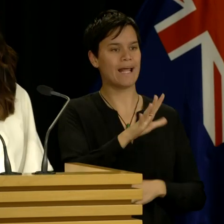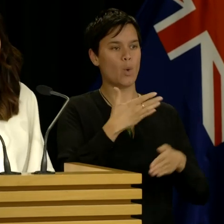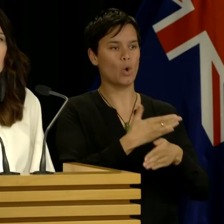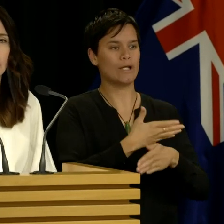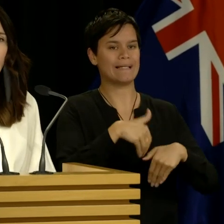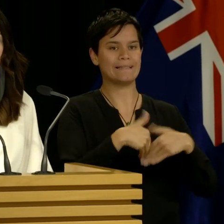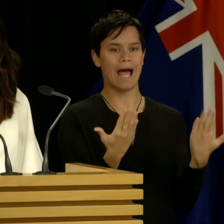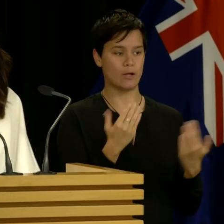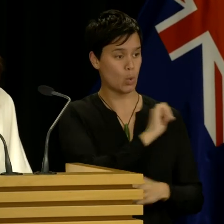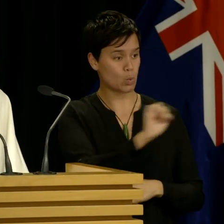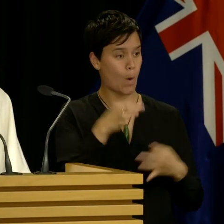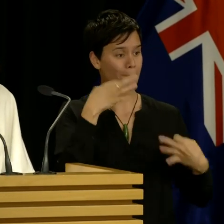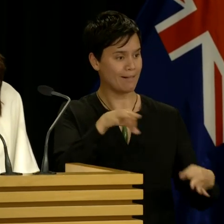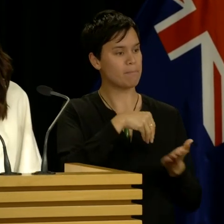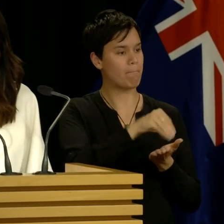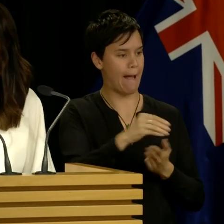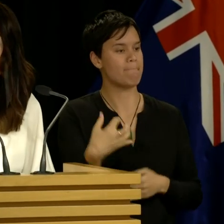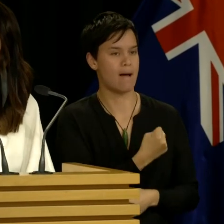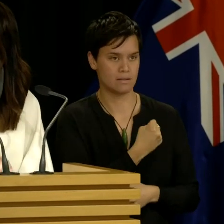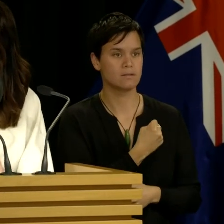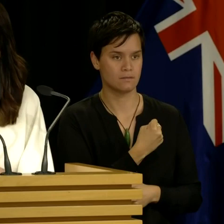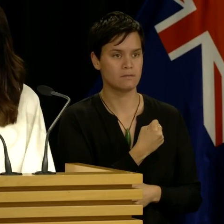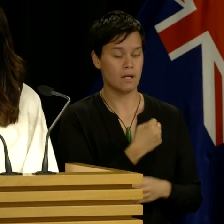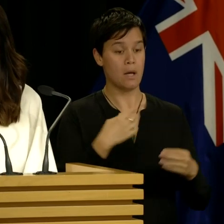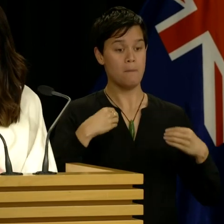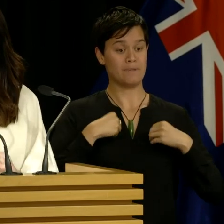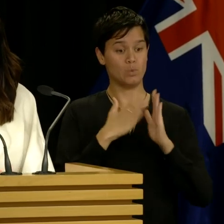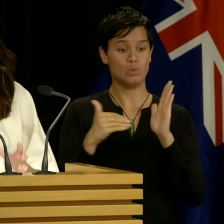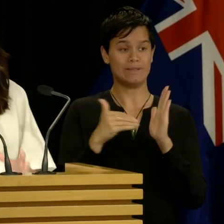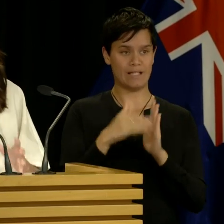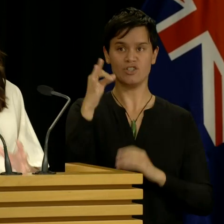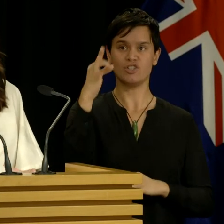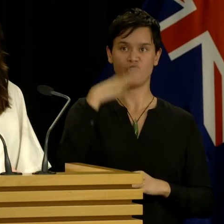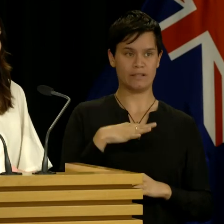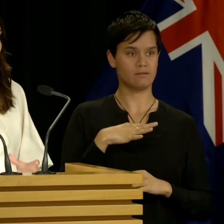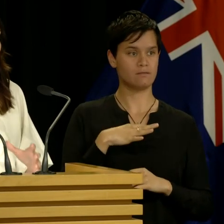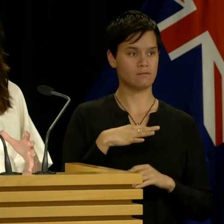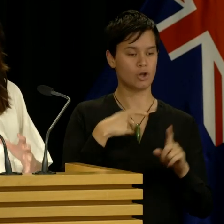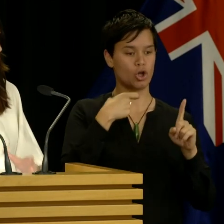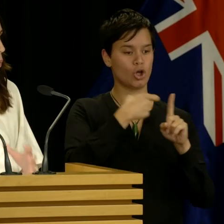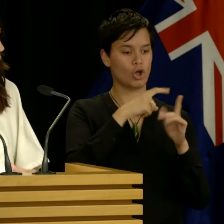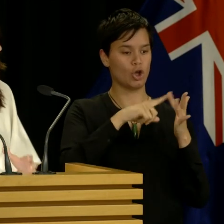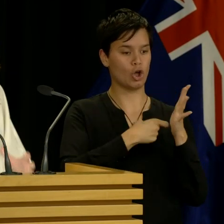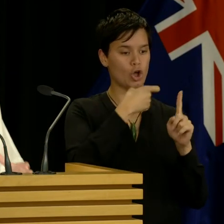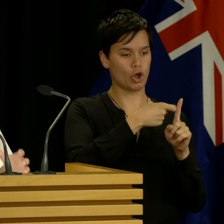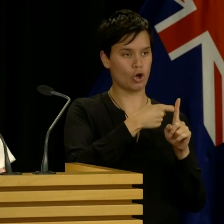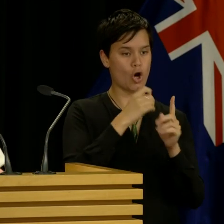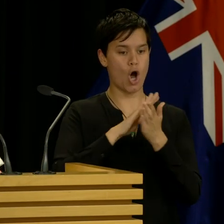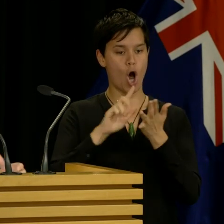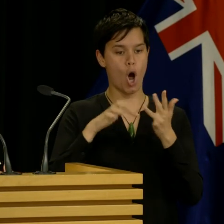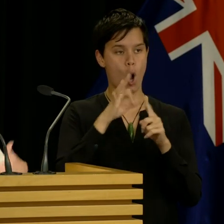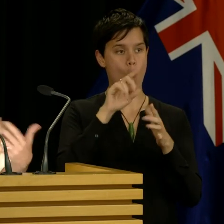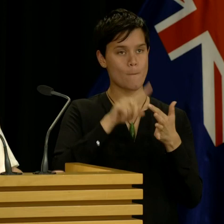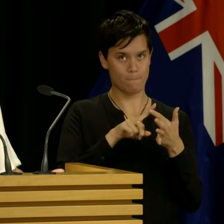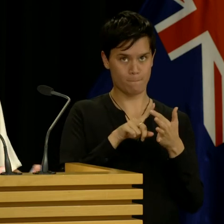This came as a result of a suggestion from Business New Zealand, directly Kirk Hope. We had already set out plans